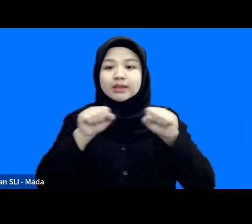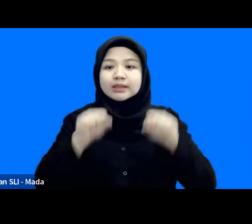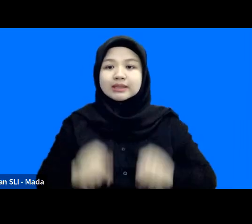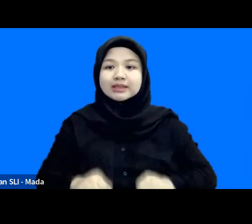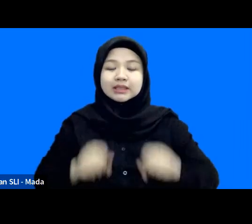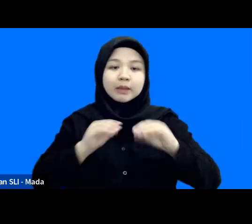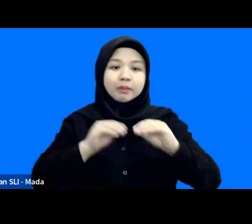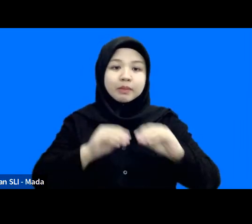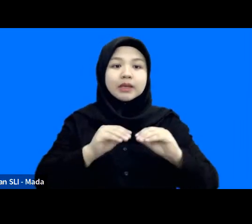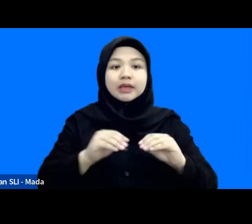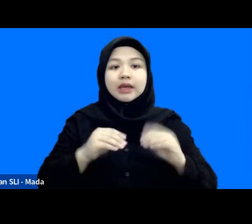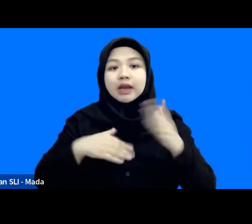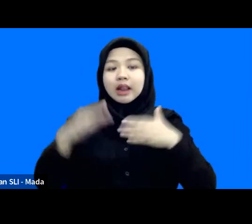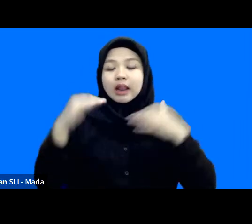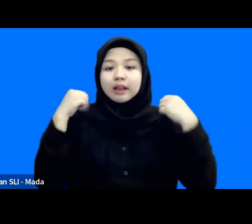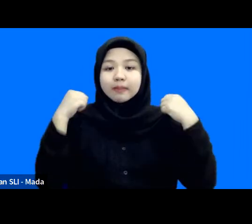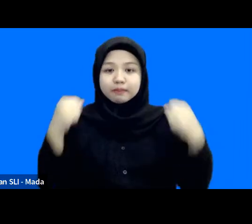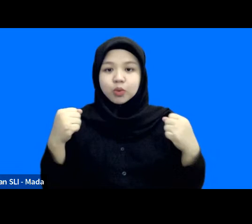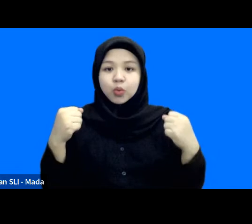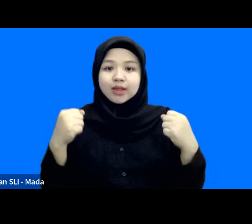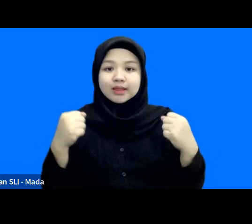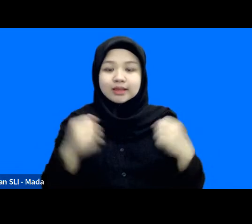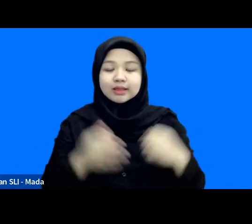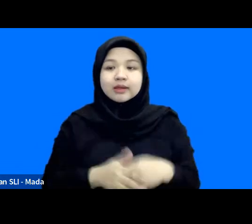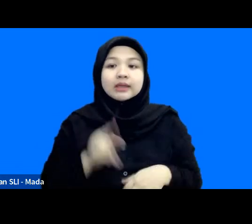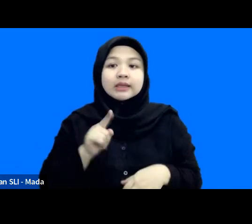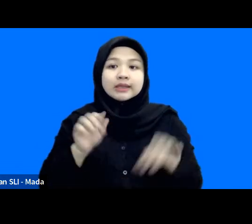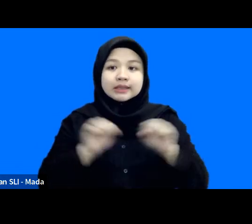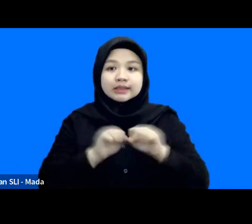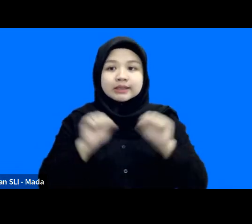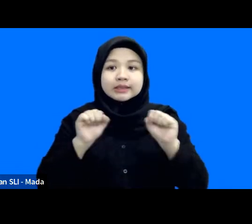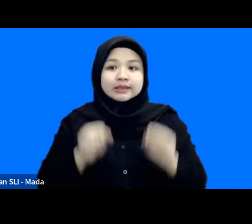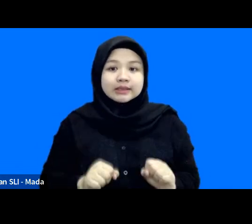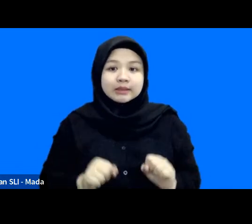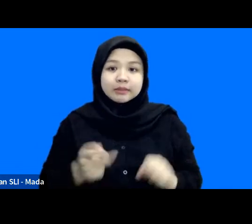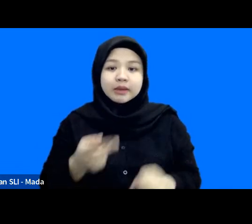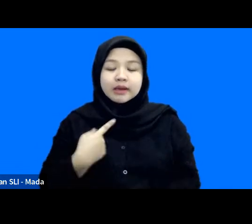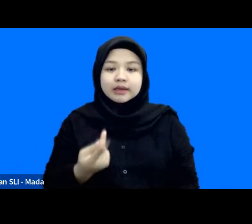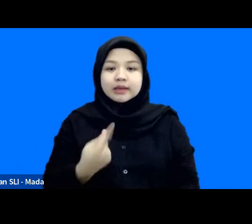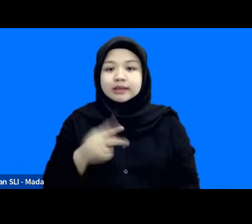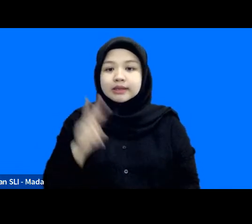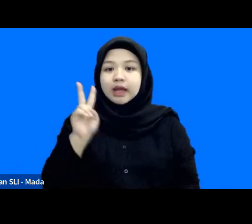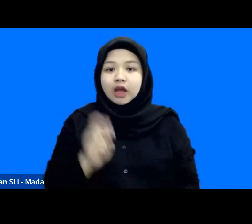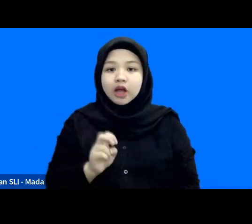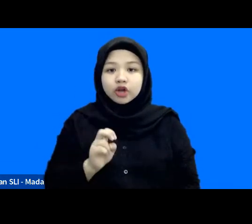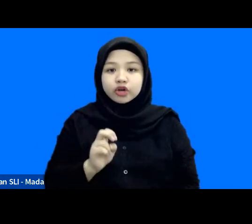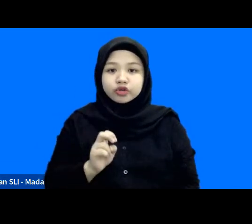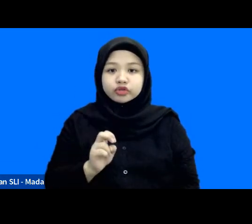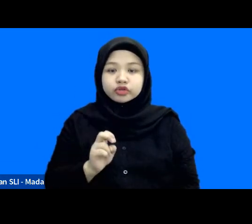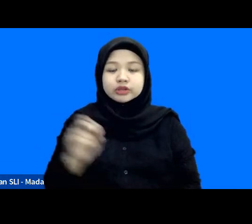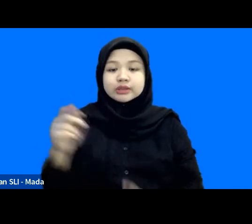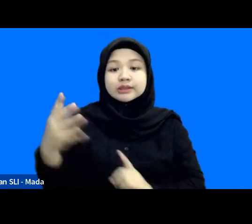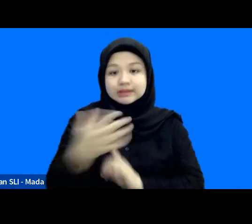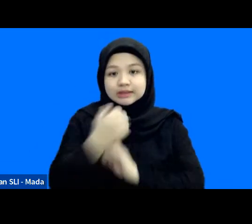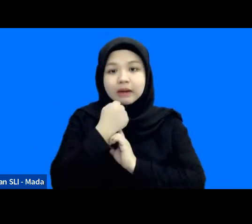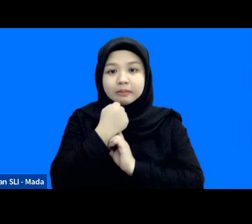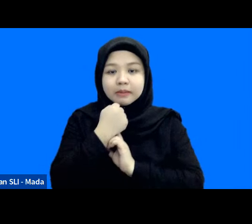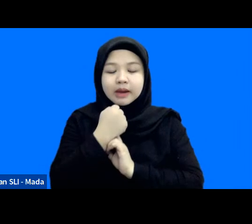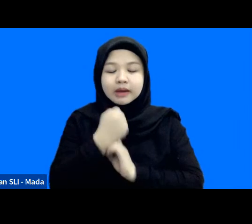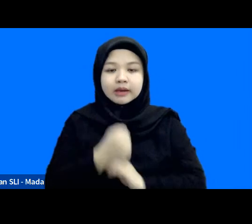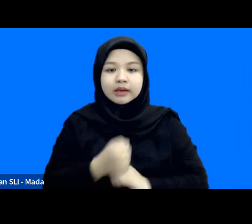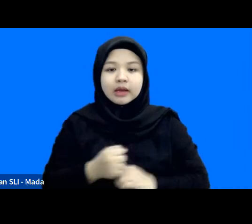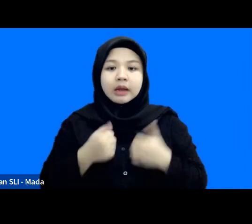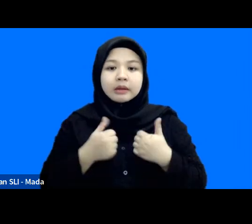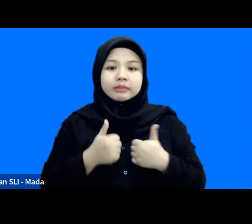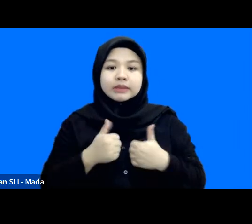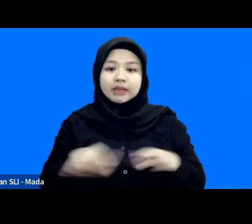that we need to address global challenges and create a better tomorrow for all of us. And the last issue is the future of work